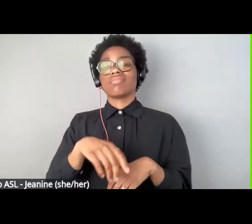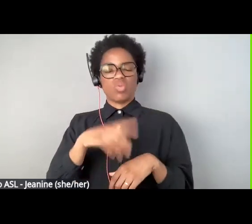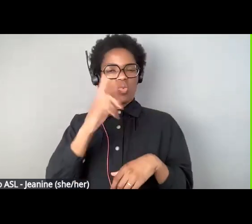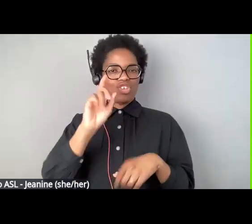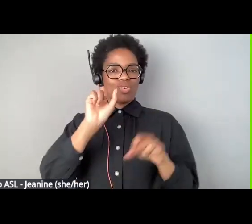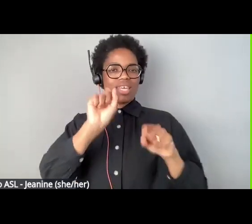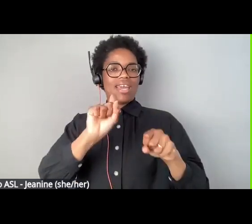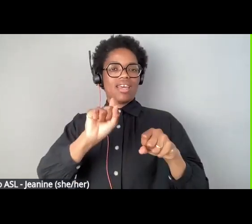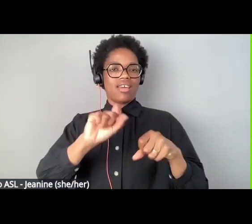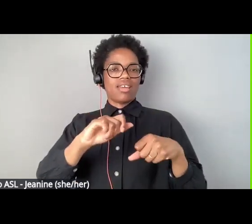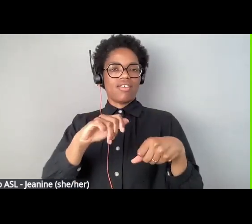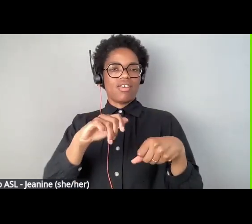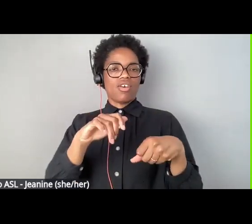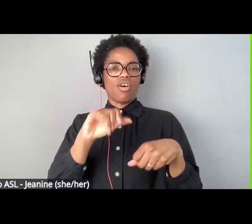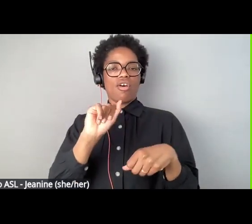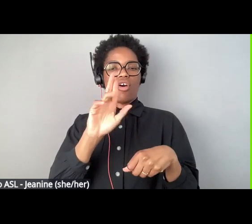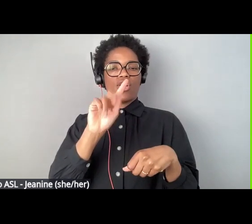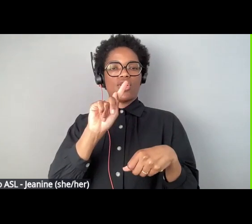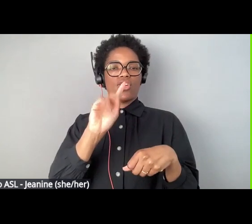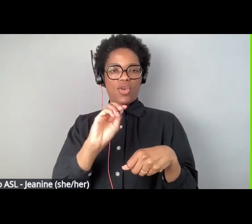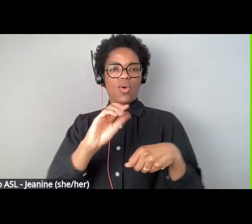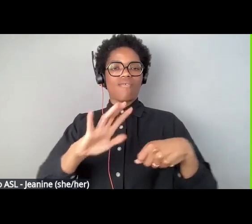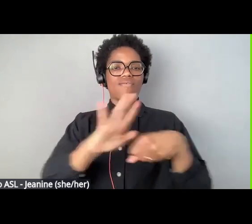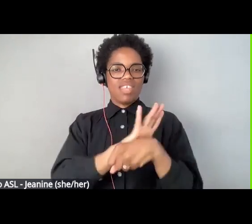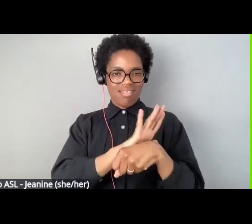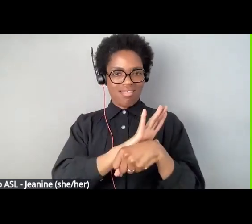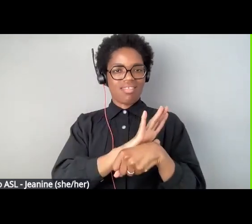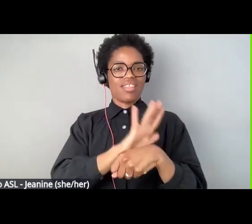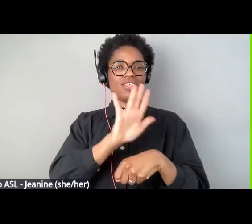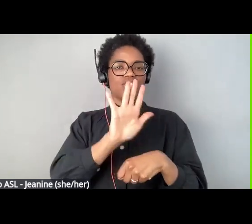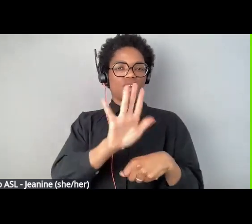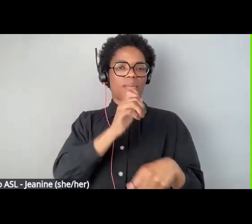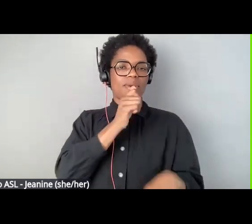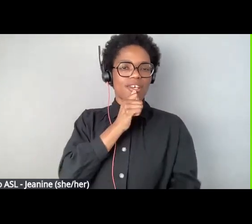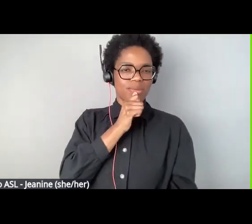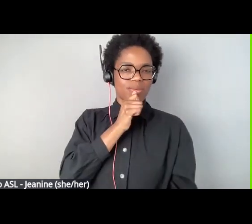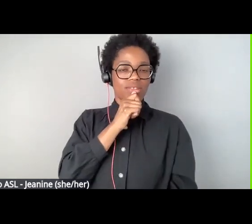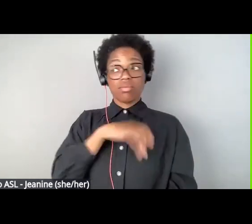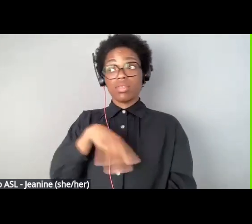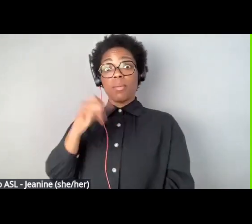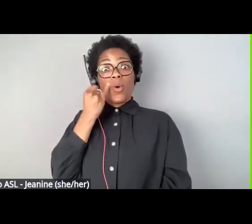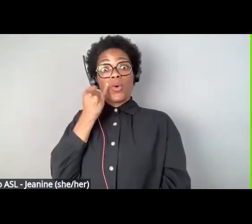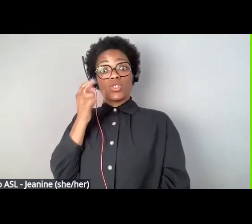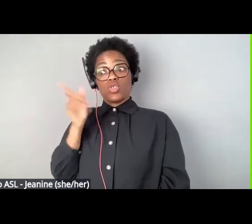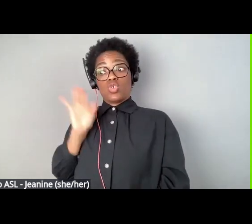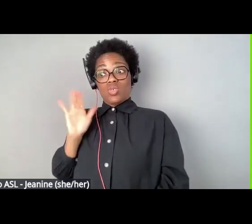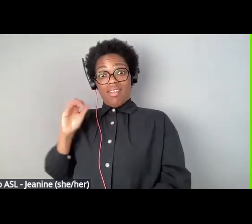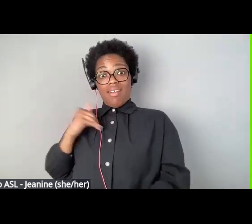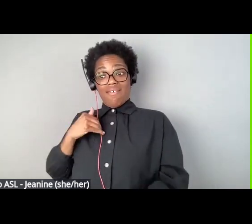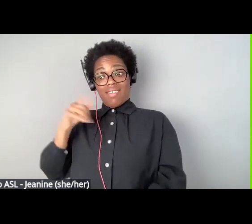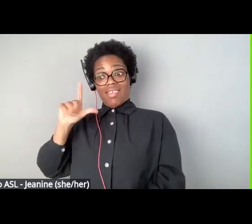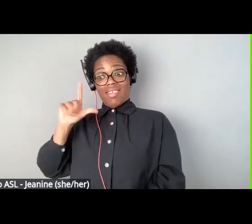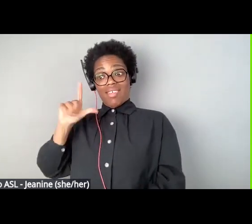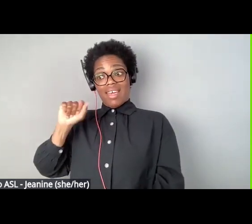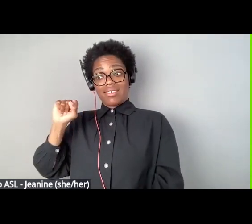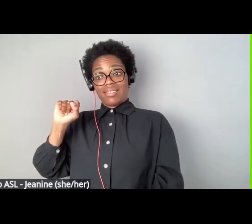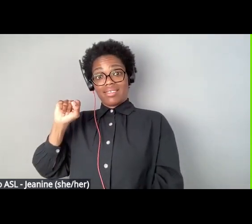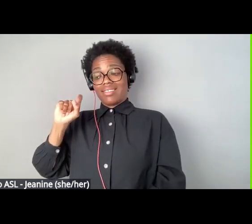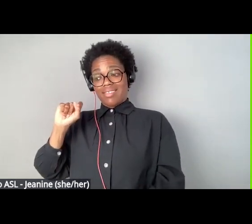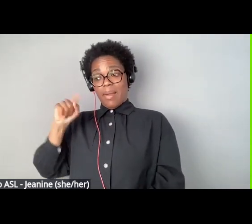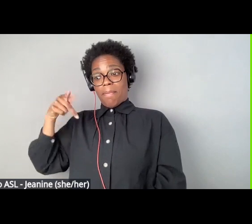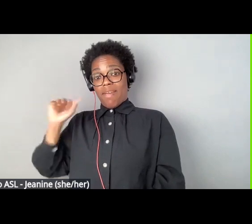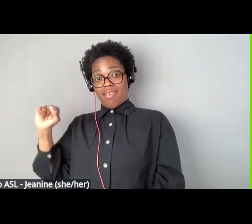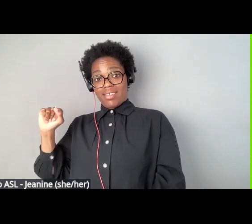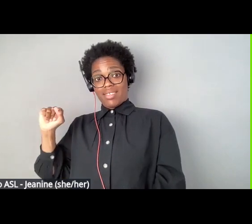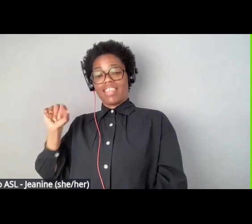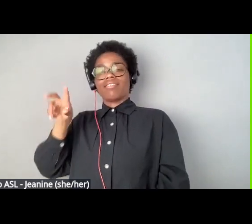something before this, you can import all of your passwords from your old managers, so you don't have to fill them out manually. I believe Proton has the edge in